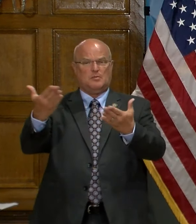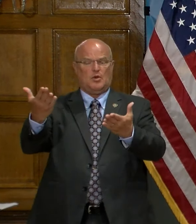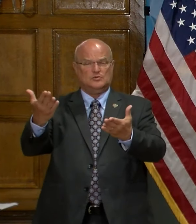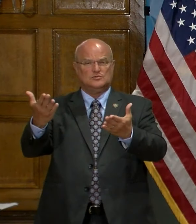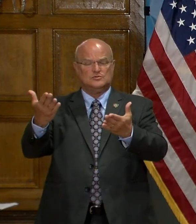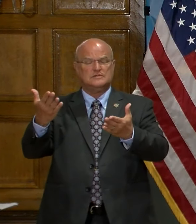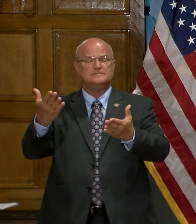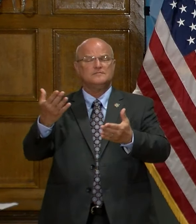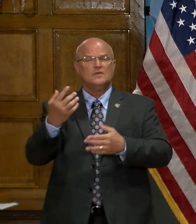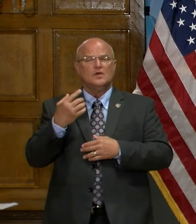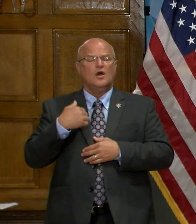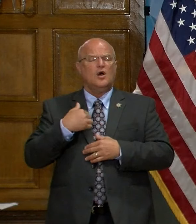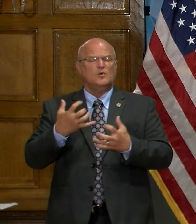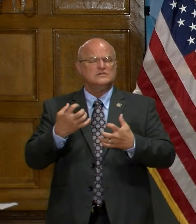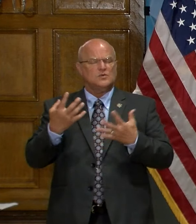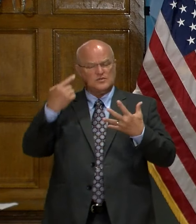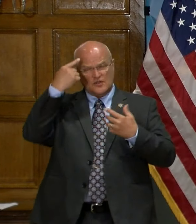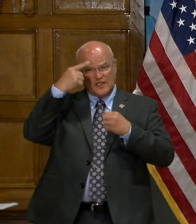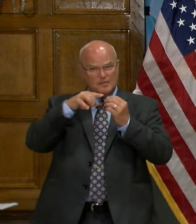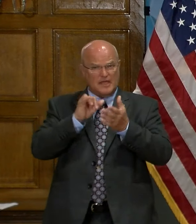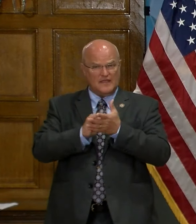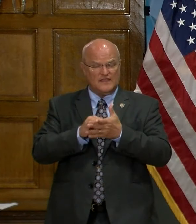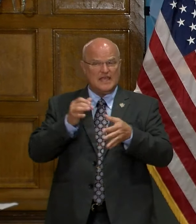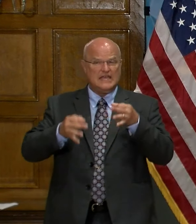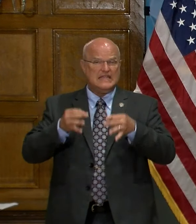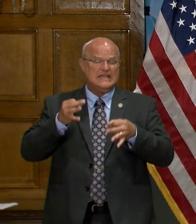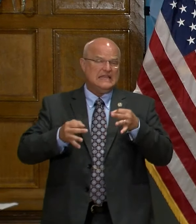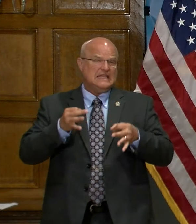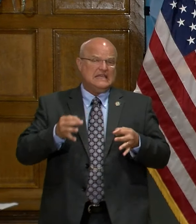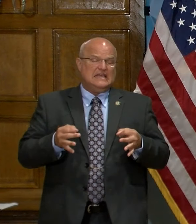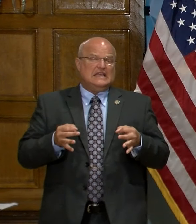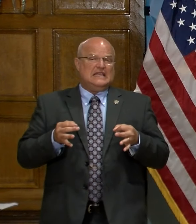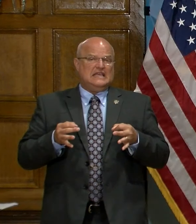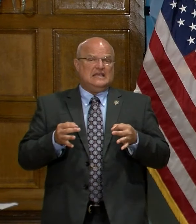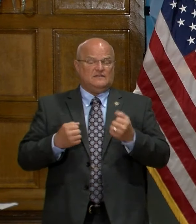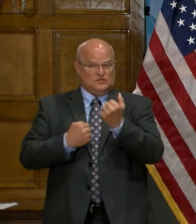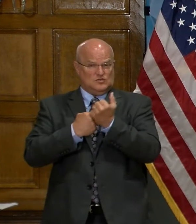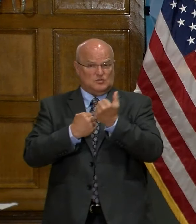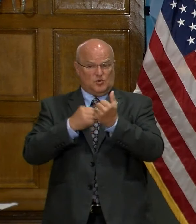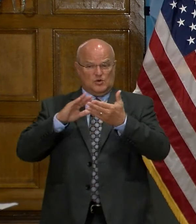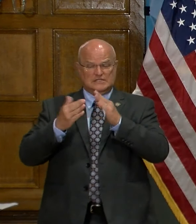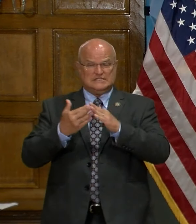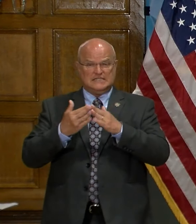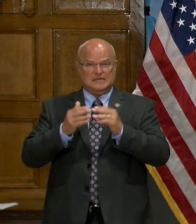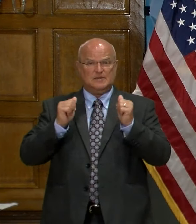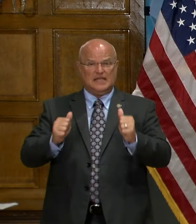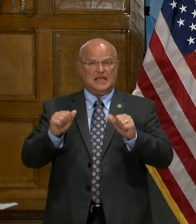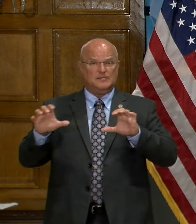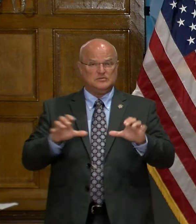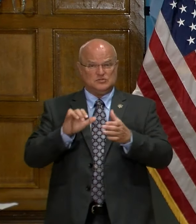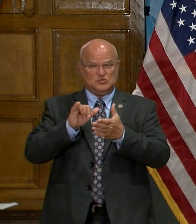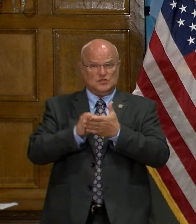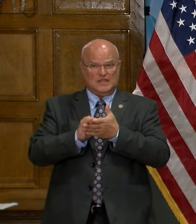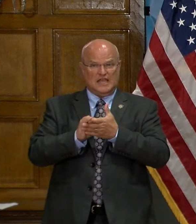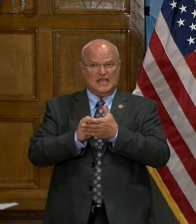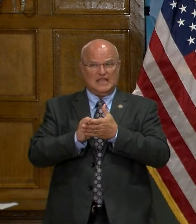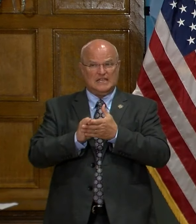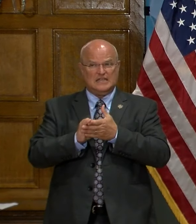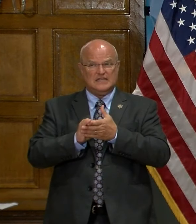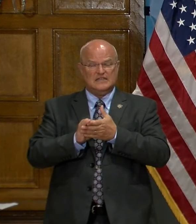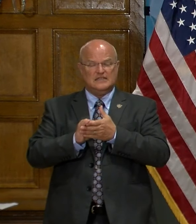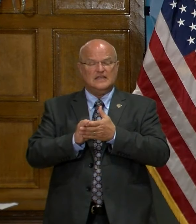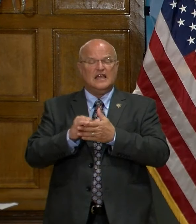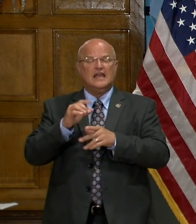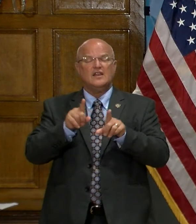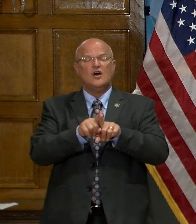proposals. Wanted to see what you thought about that, and whether do you support cities being able to do